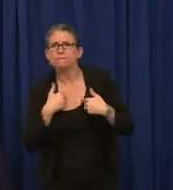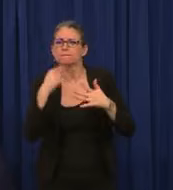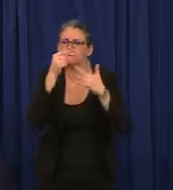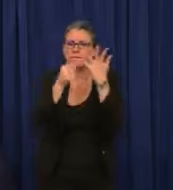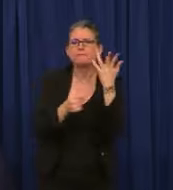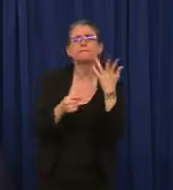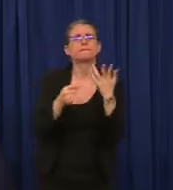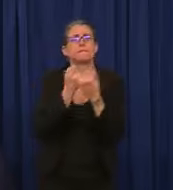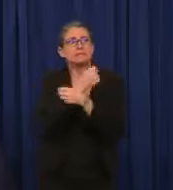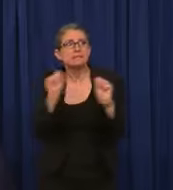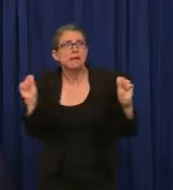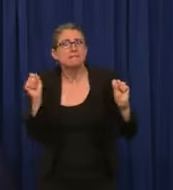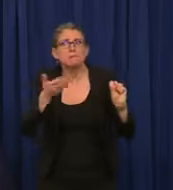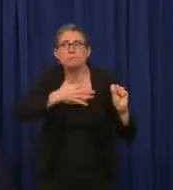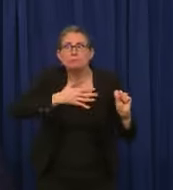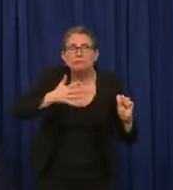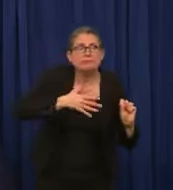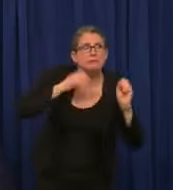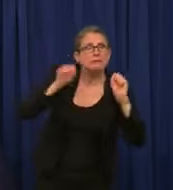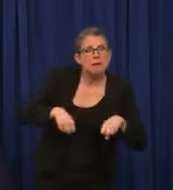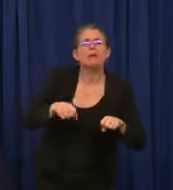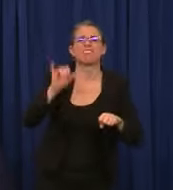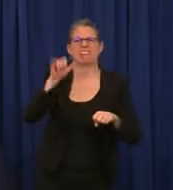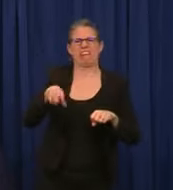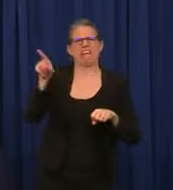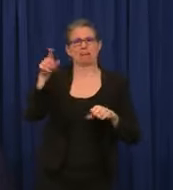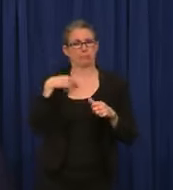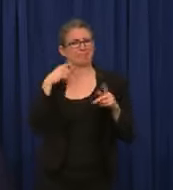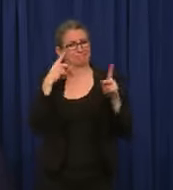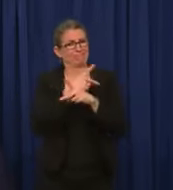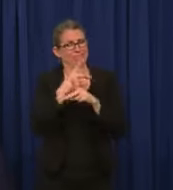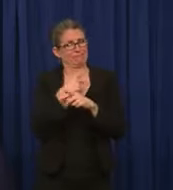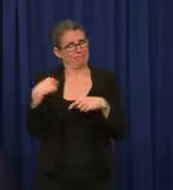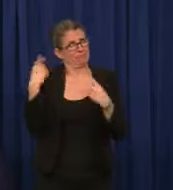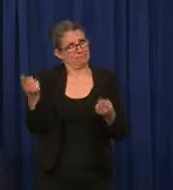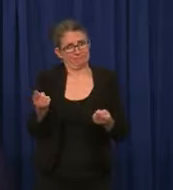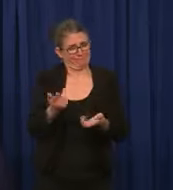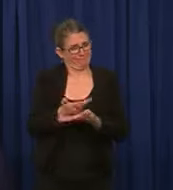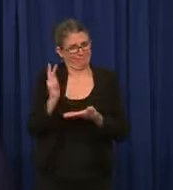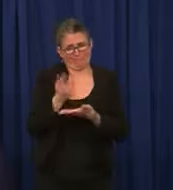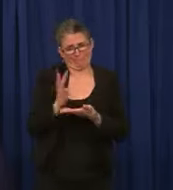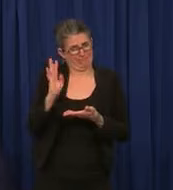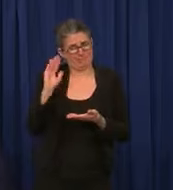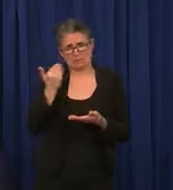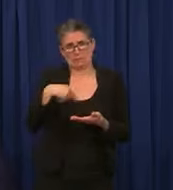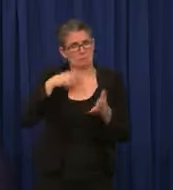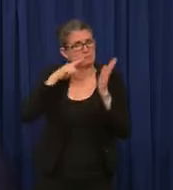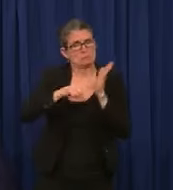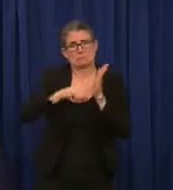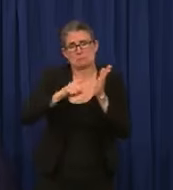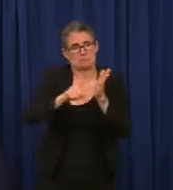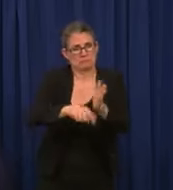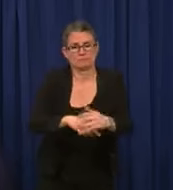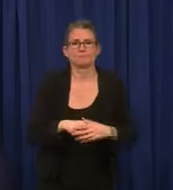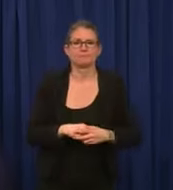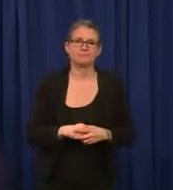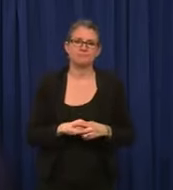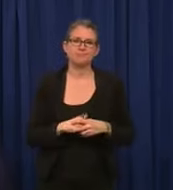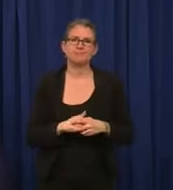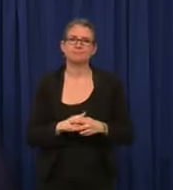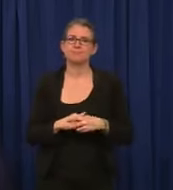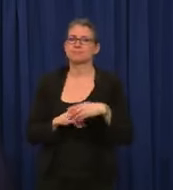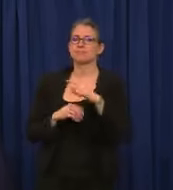we started this activation several weeks ago. I'd like to turn next to Rachel Ohm from the Portland Press Herald.